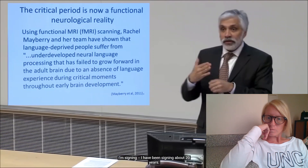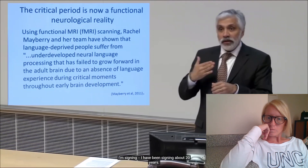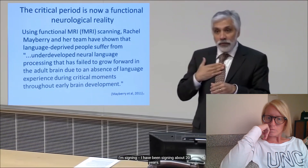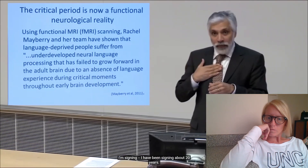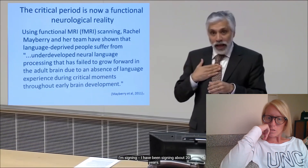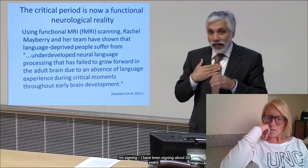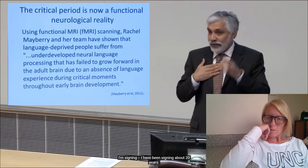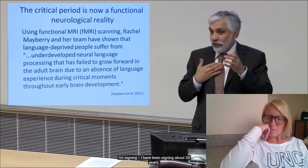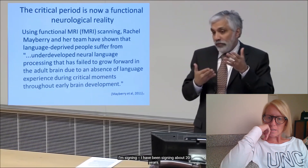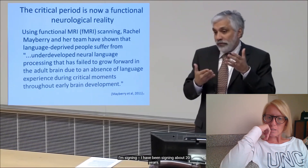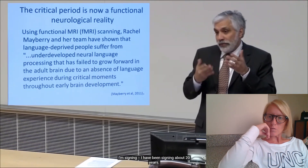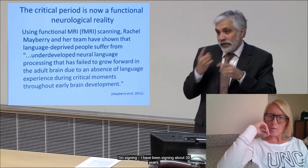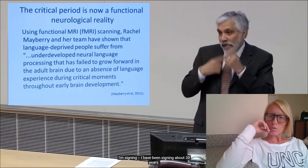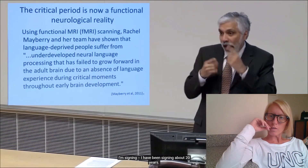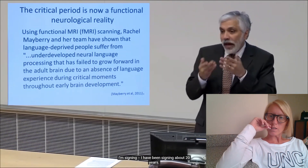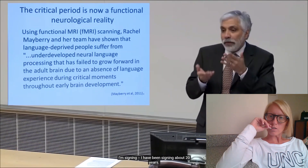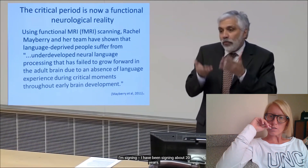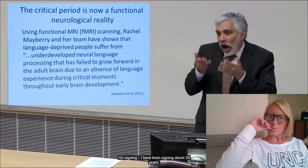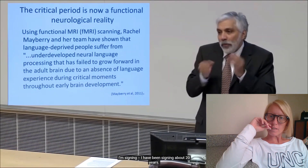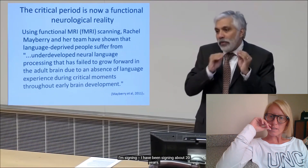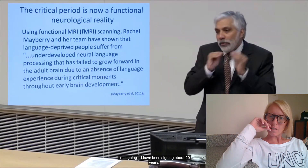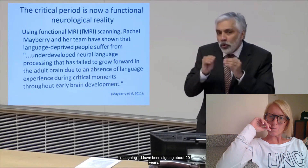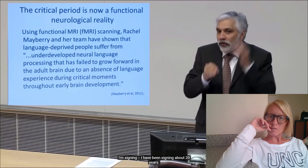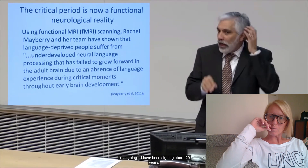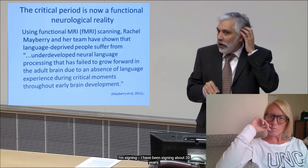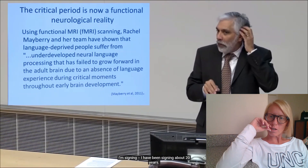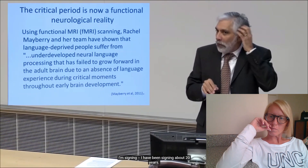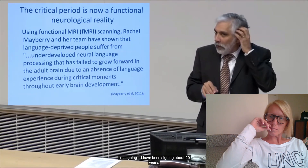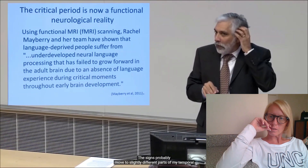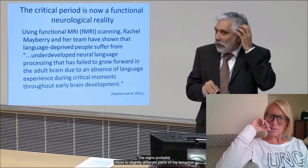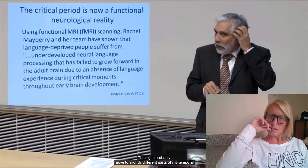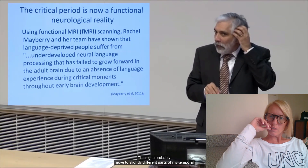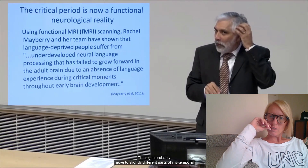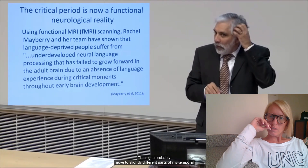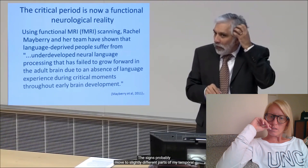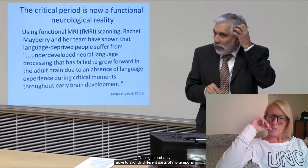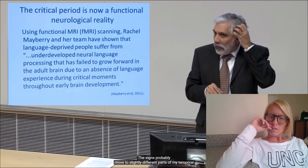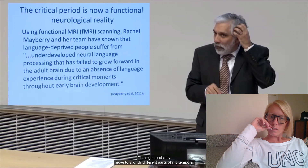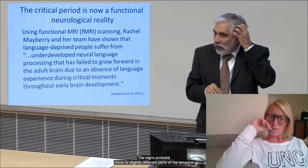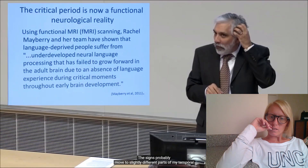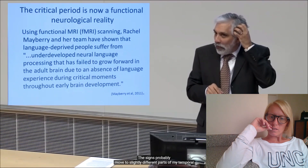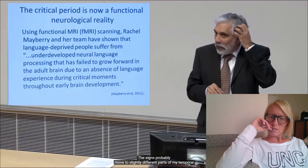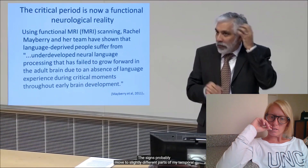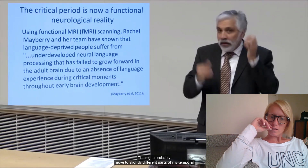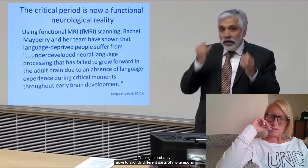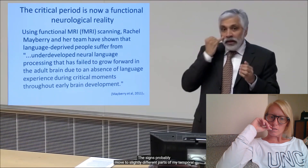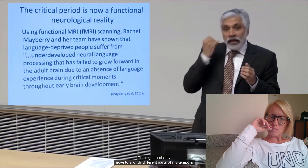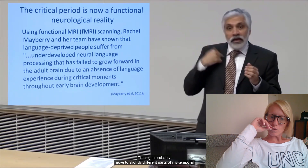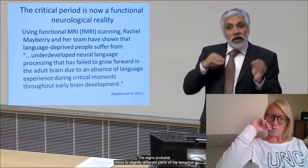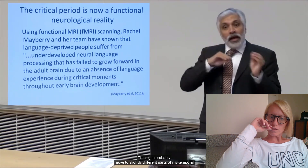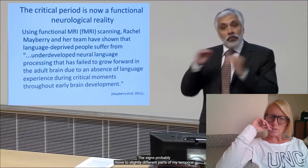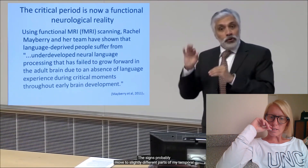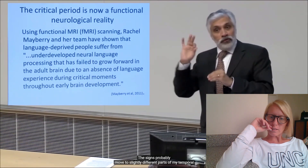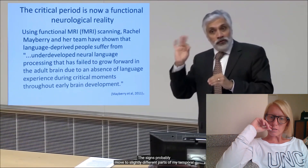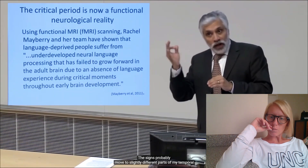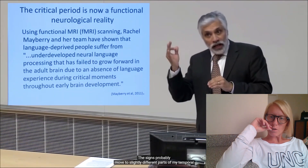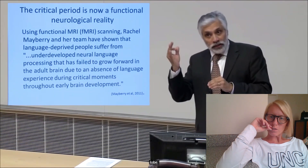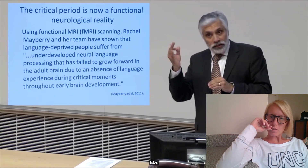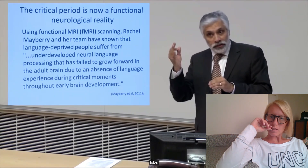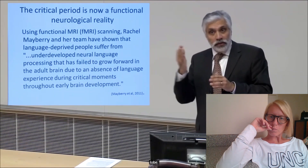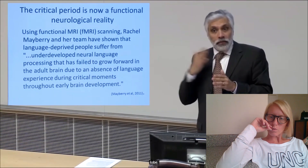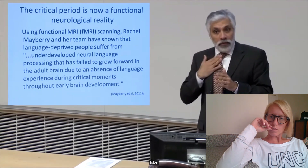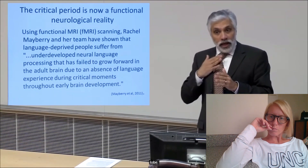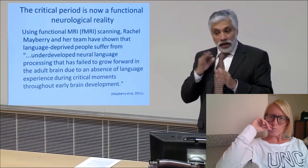I've been signing about 20 years. The sign has probably moved to slightly different parts of my